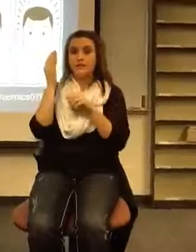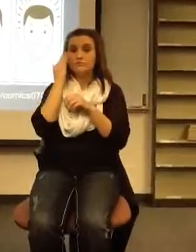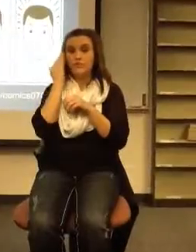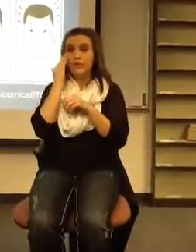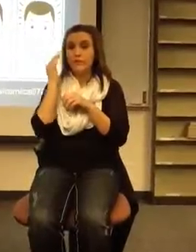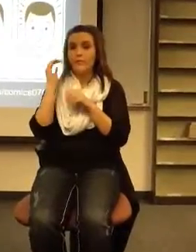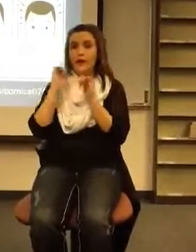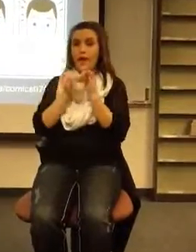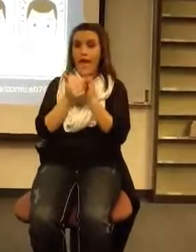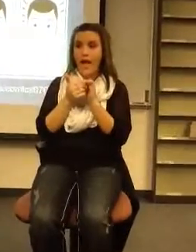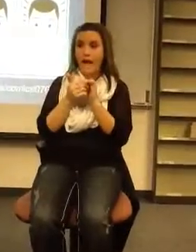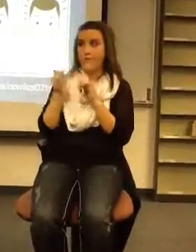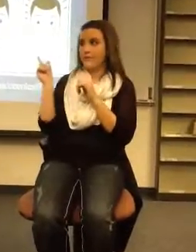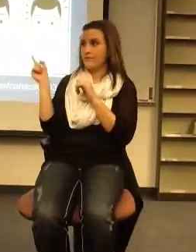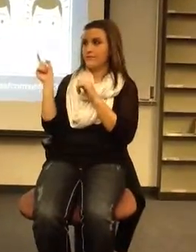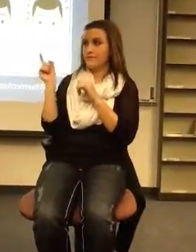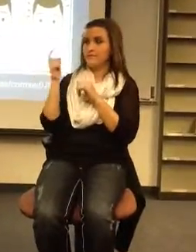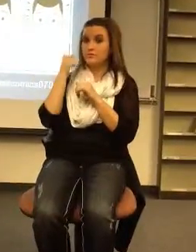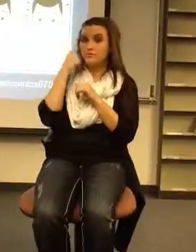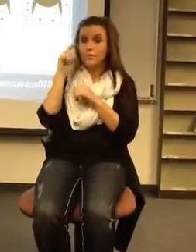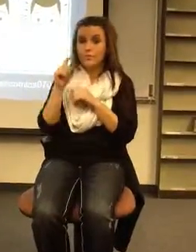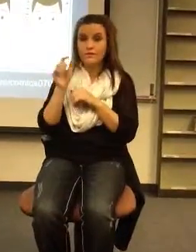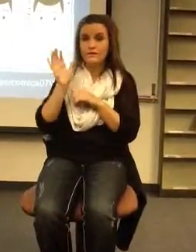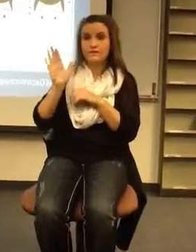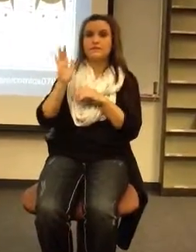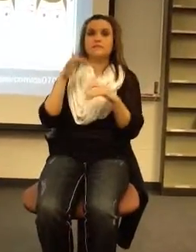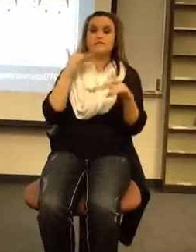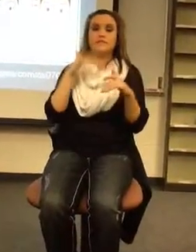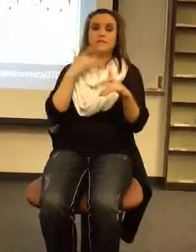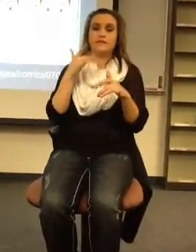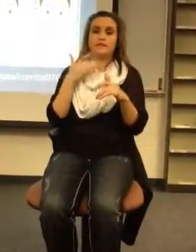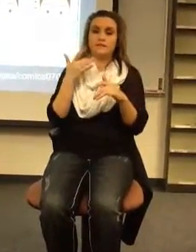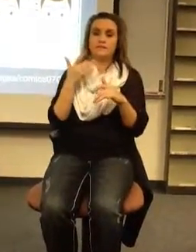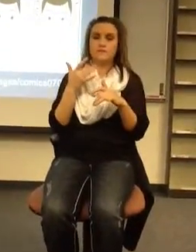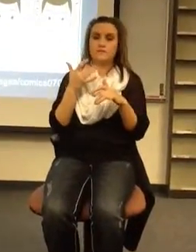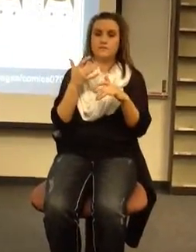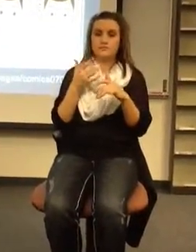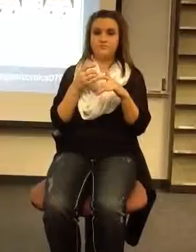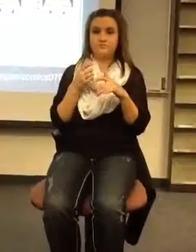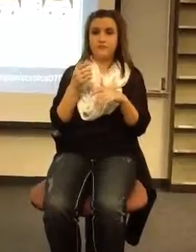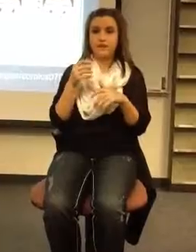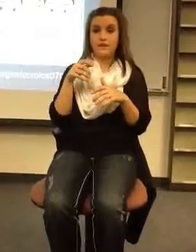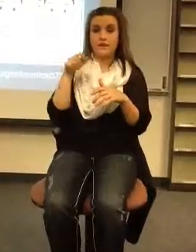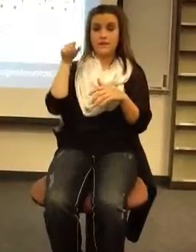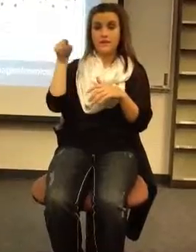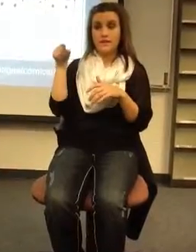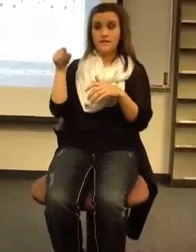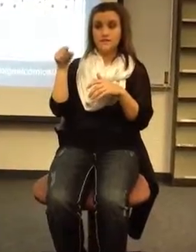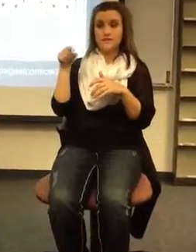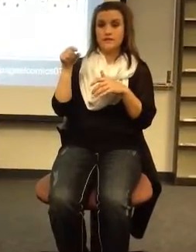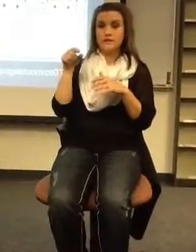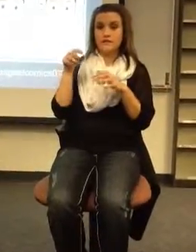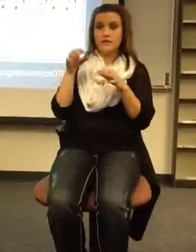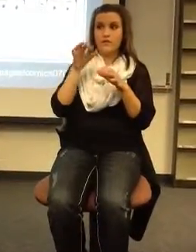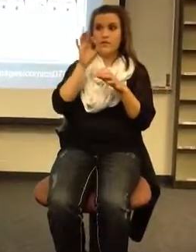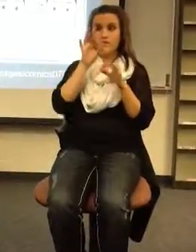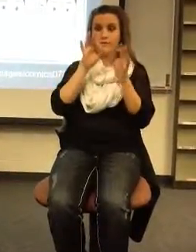precise, it carries the student into the realm of understanding. It's a form of communication.